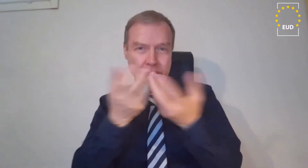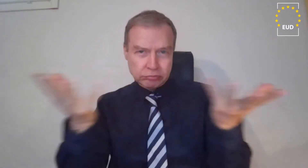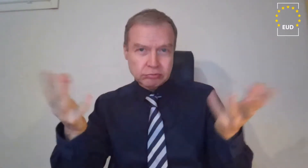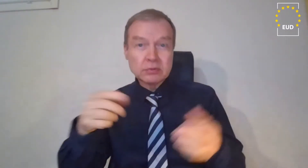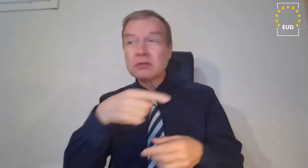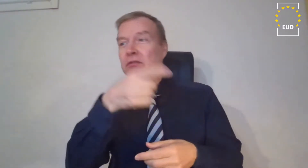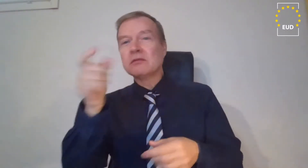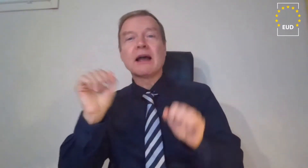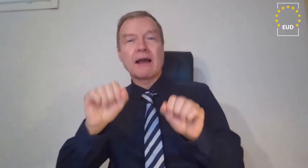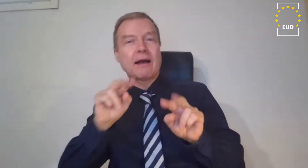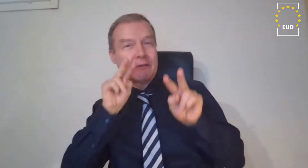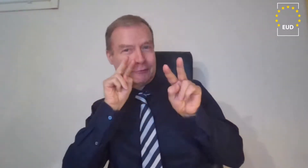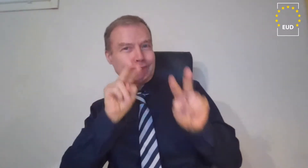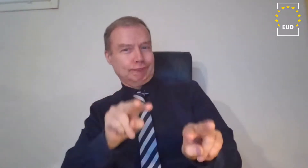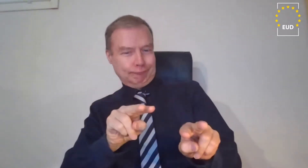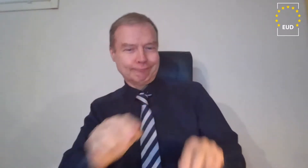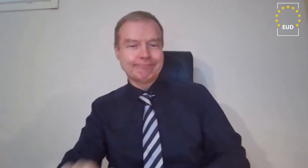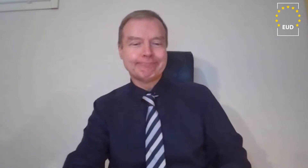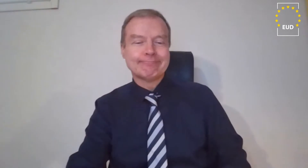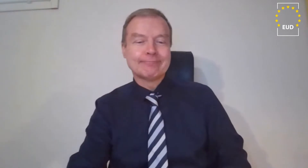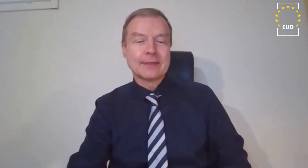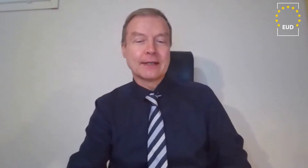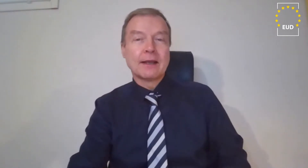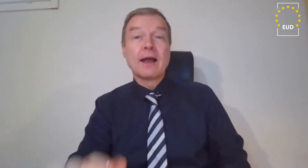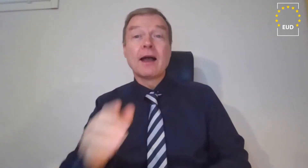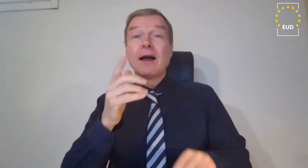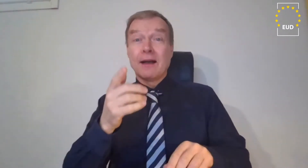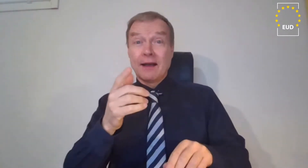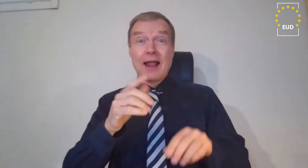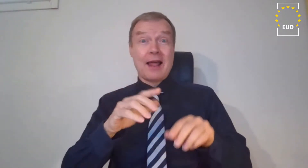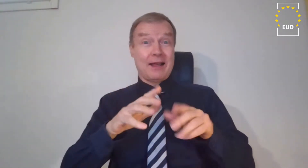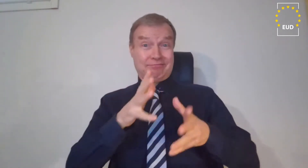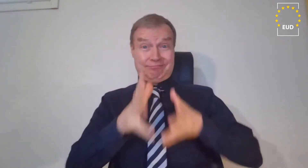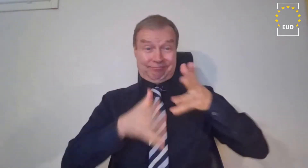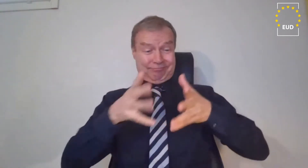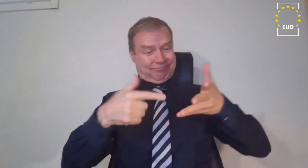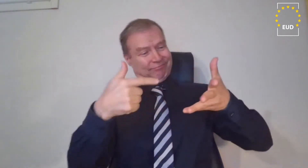and you'll be able to find it on the EUD webpage for you to view afterwards.